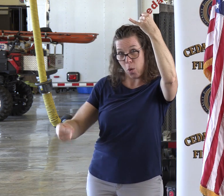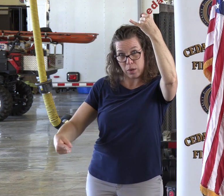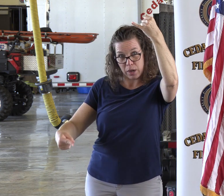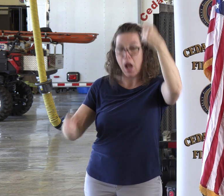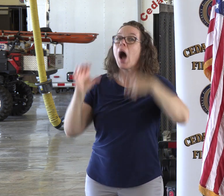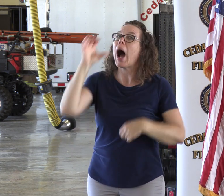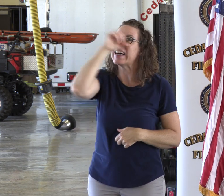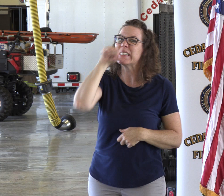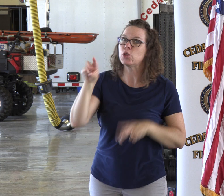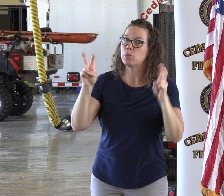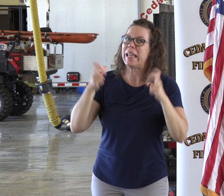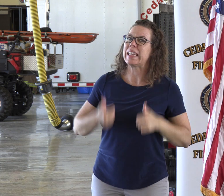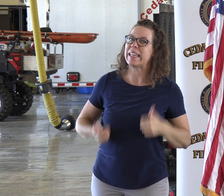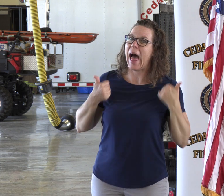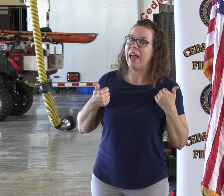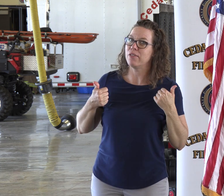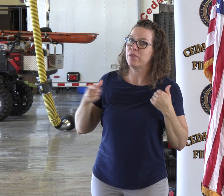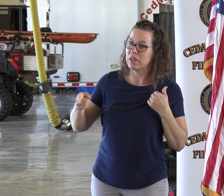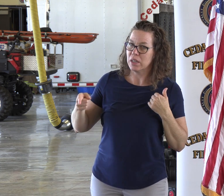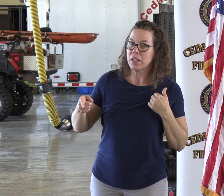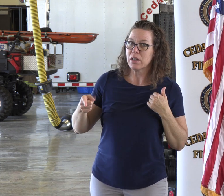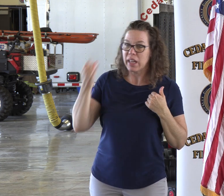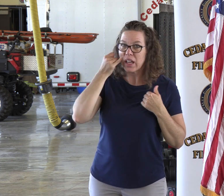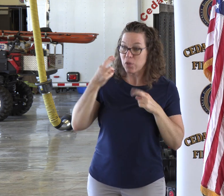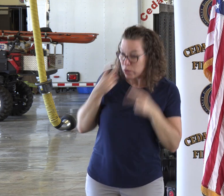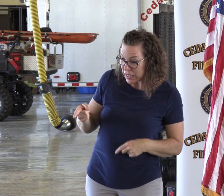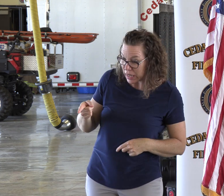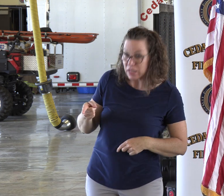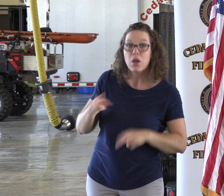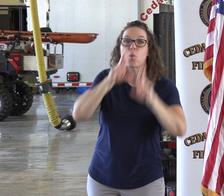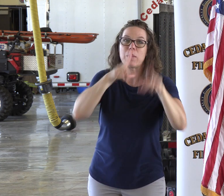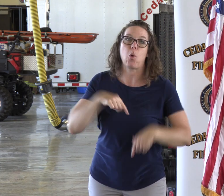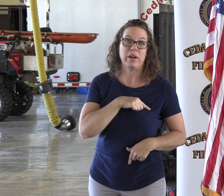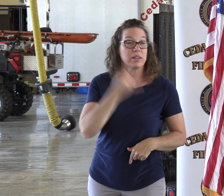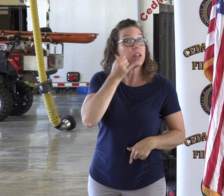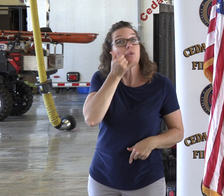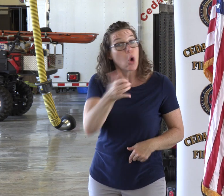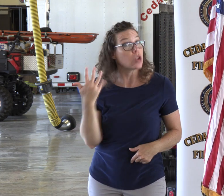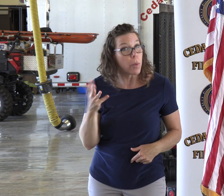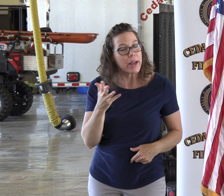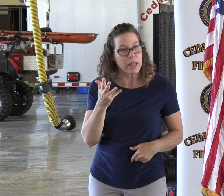us to report the downed lines. If you've already called, thank you. Please call us again.